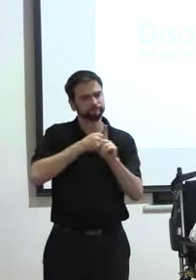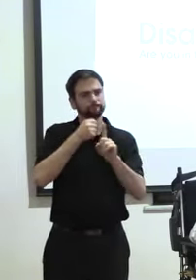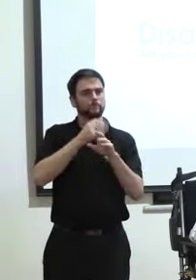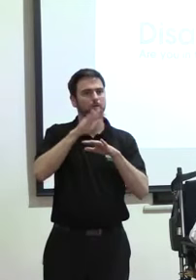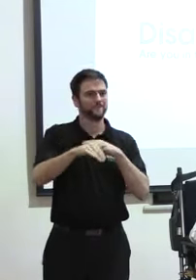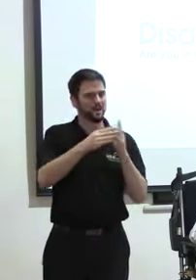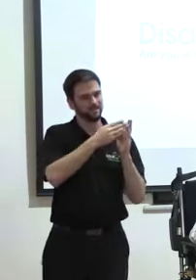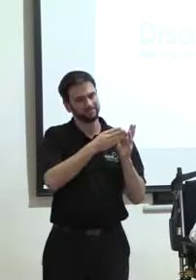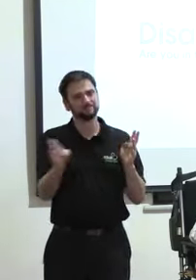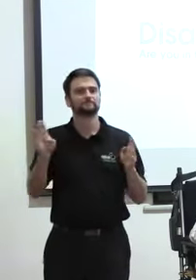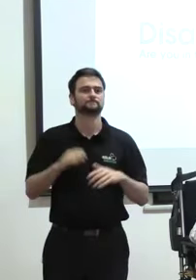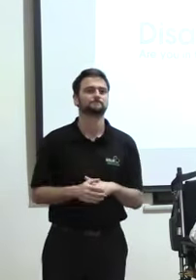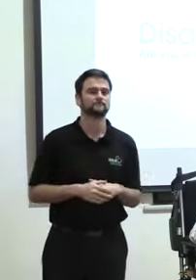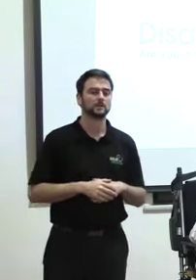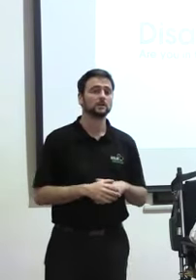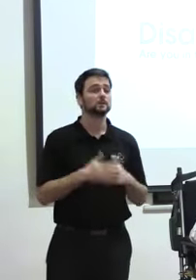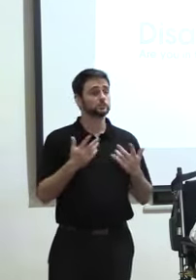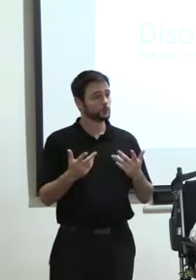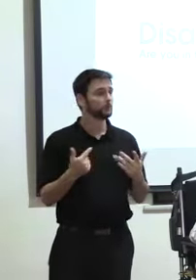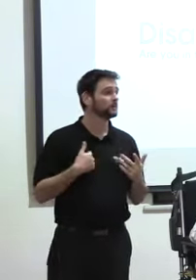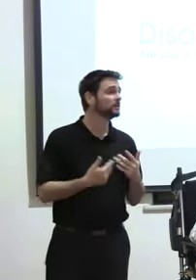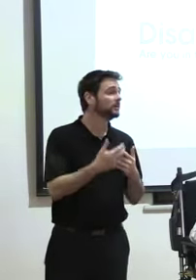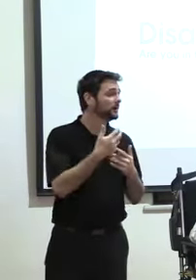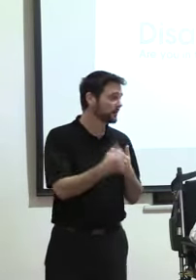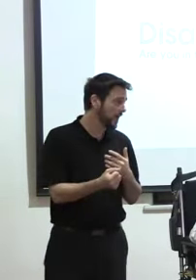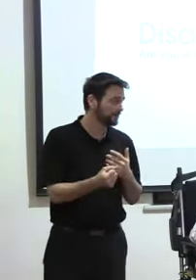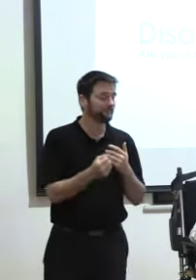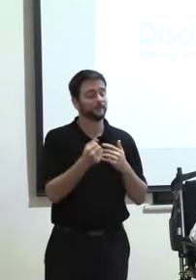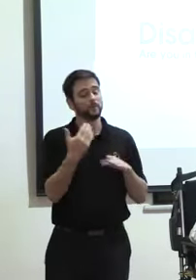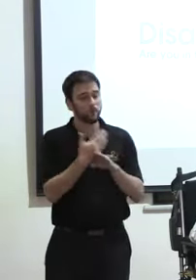a plug, obviously, otherwise I wouldn't be doing my job properly.